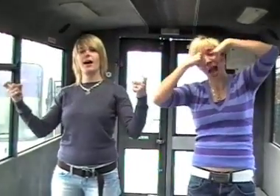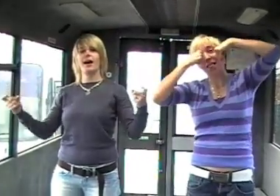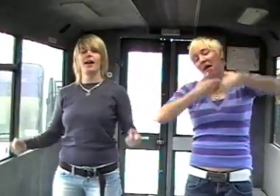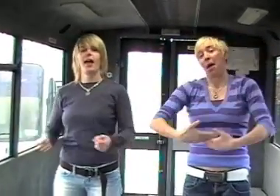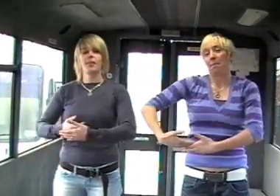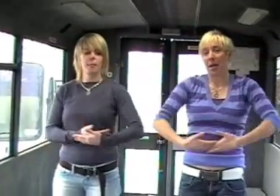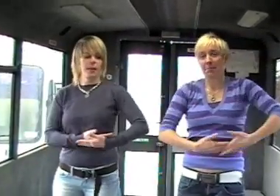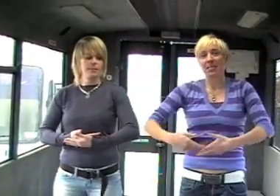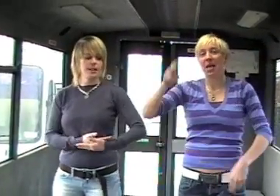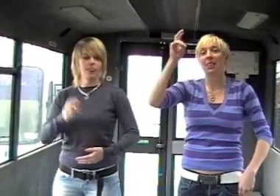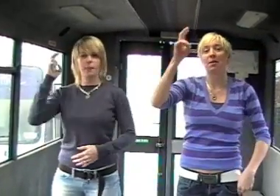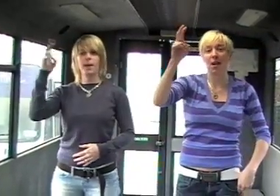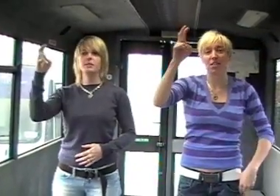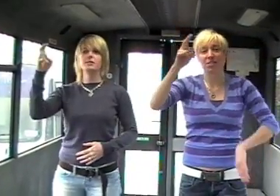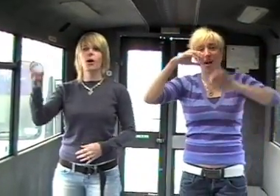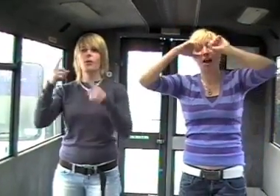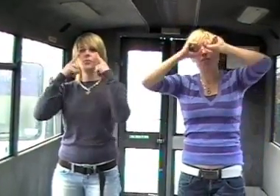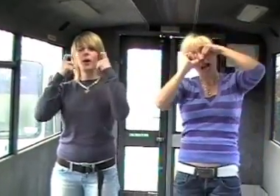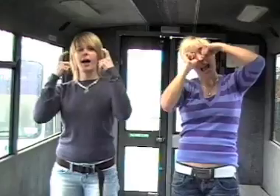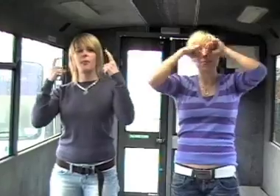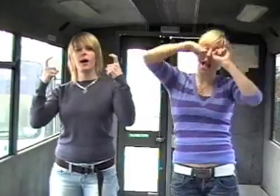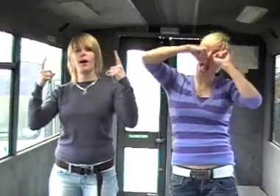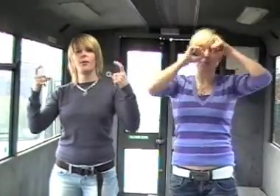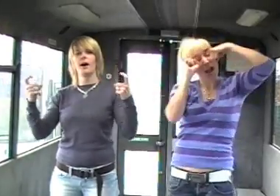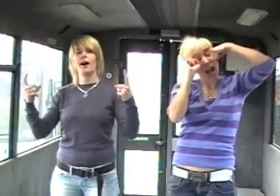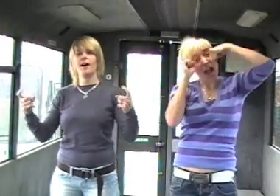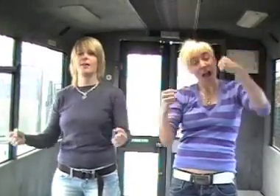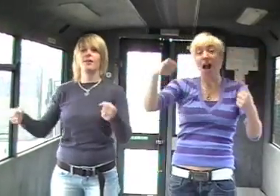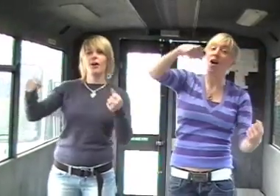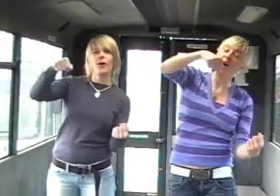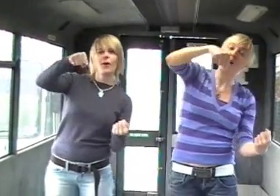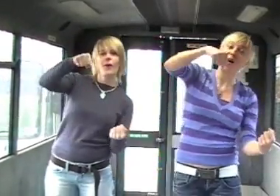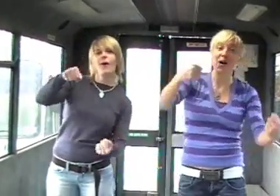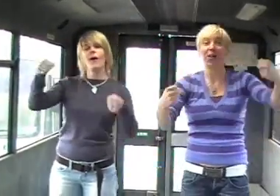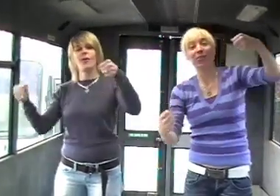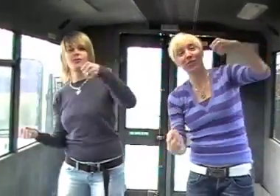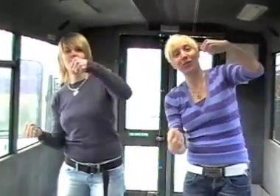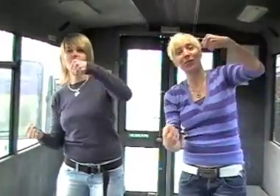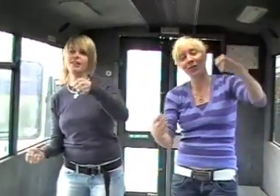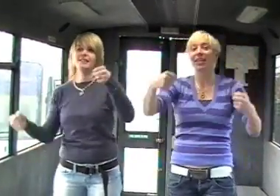The babies on the bus cry wah, wah, wah, all through